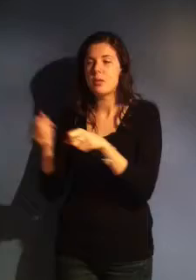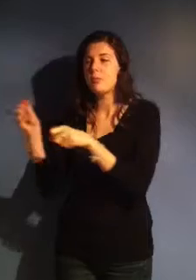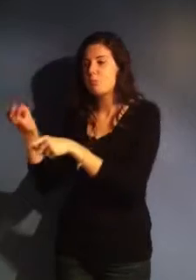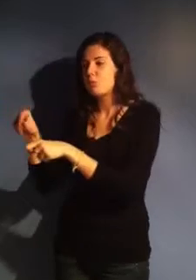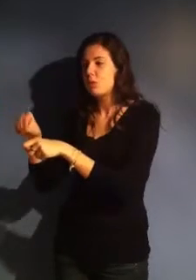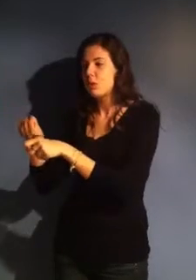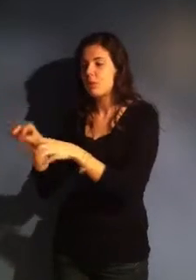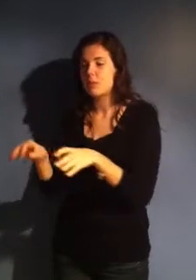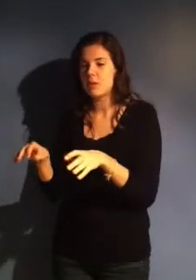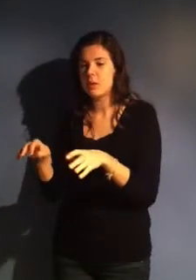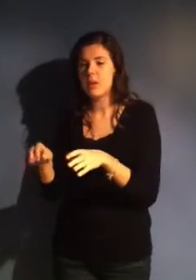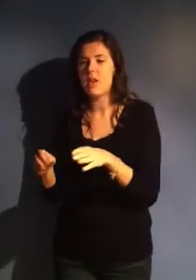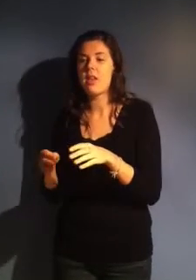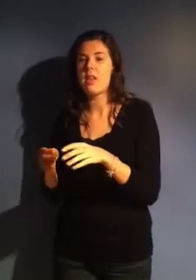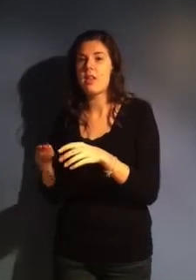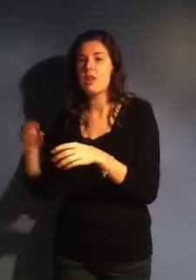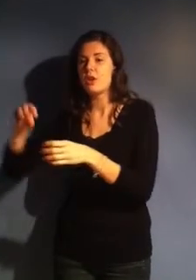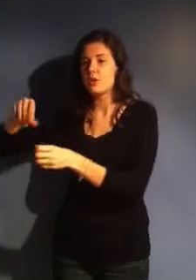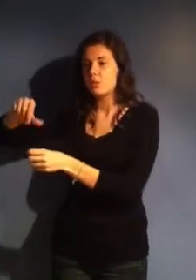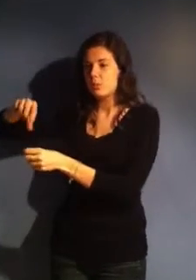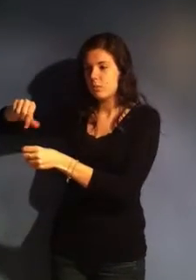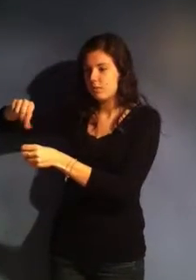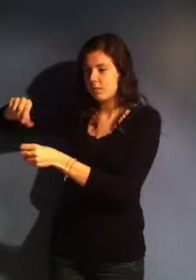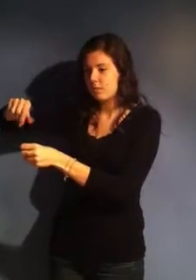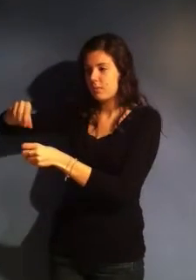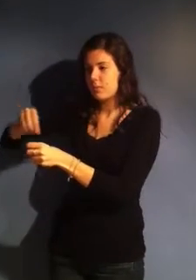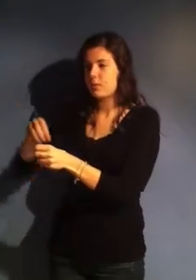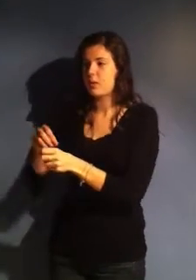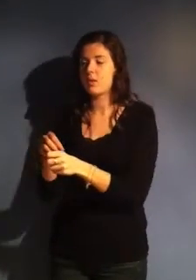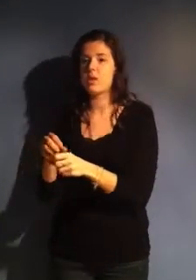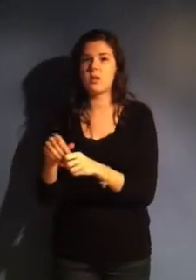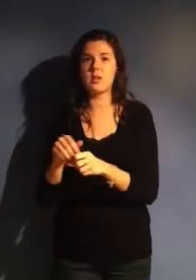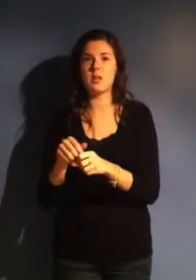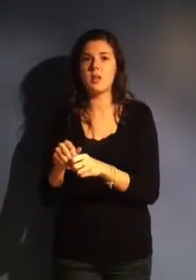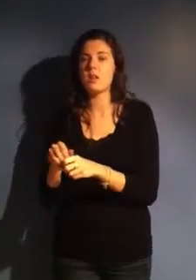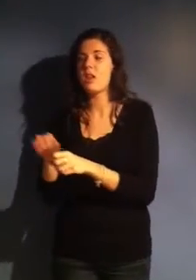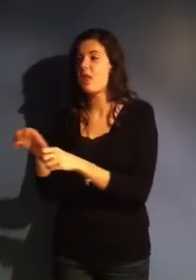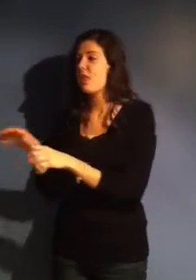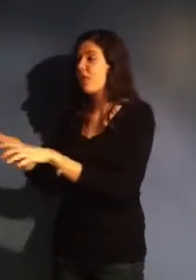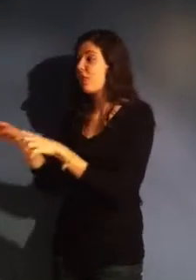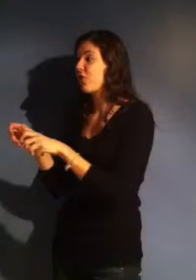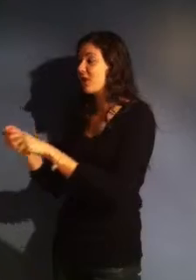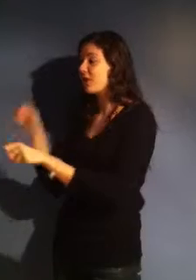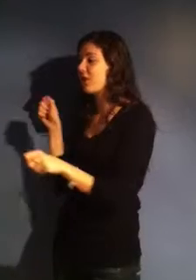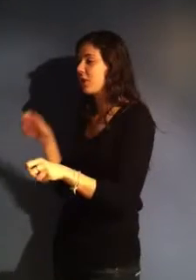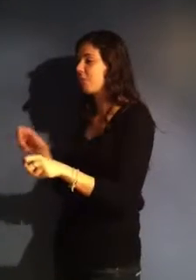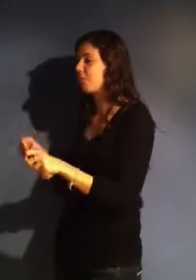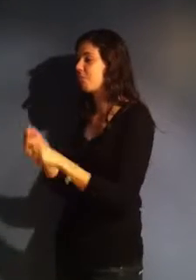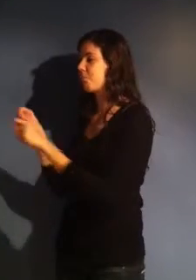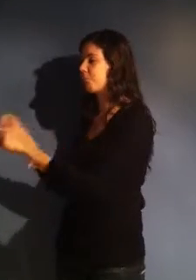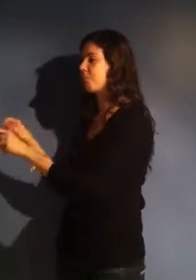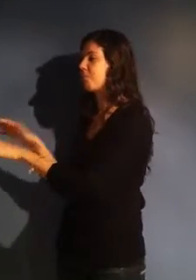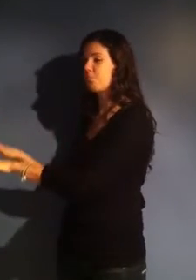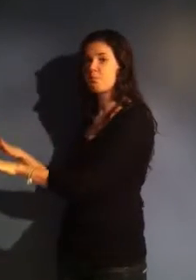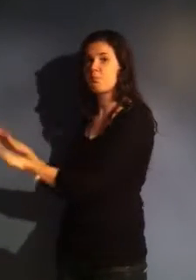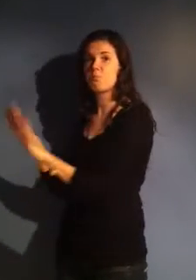and then you twist the cover back on and put it back in the negative 80-degree freezer, so only that has maybe chilled a little